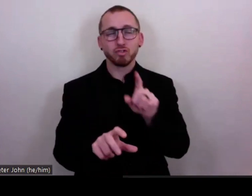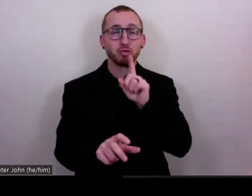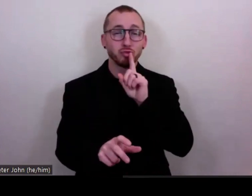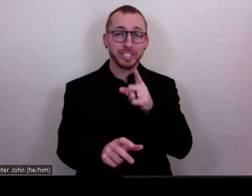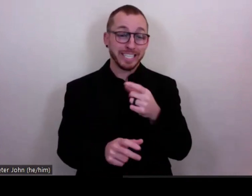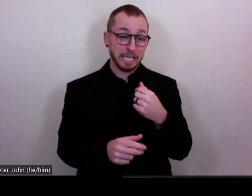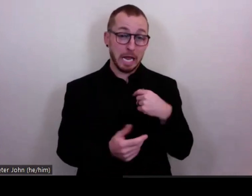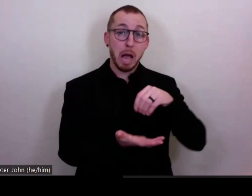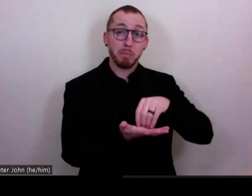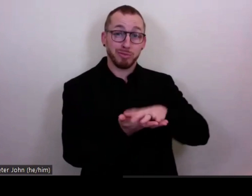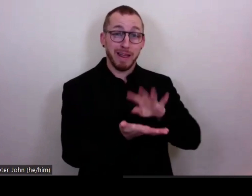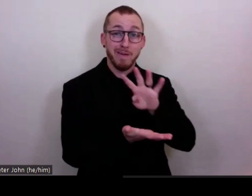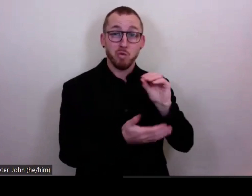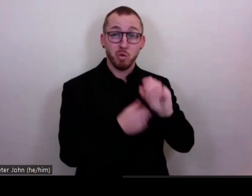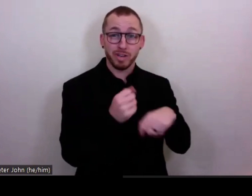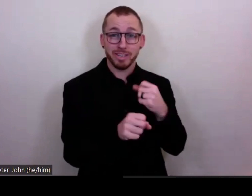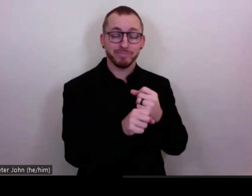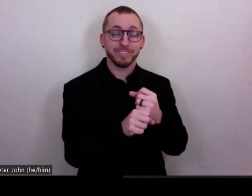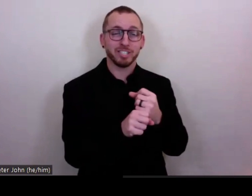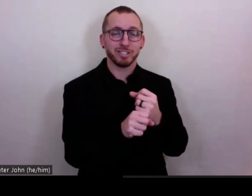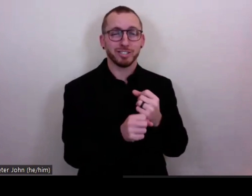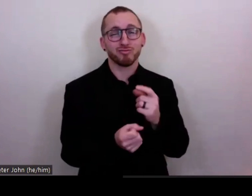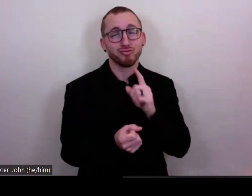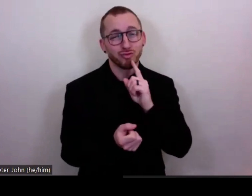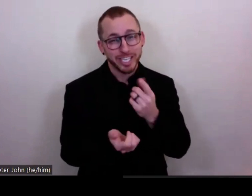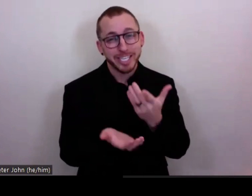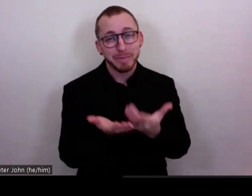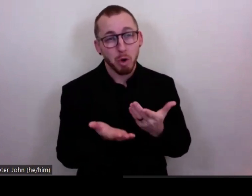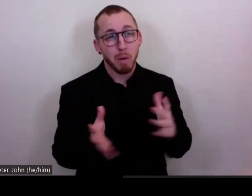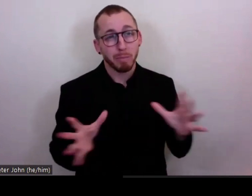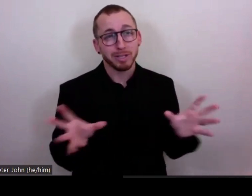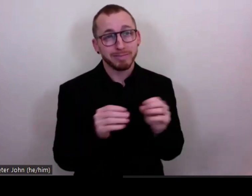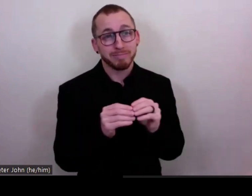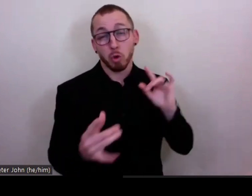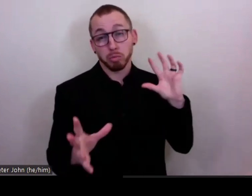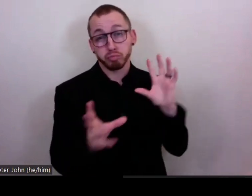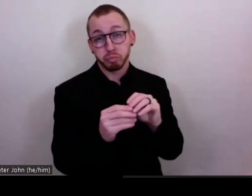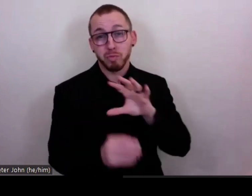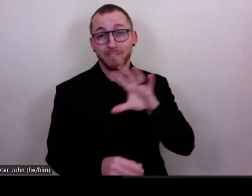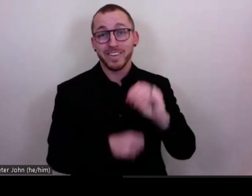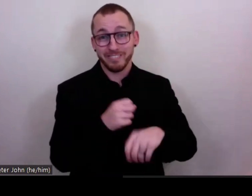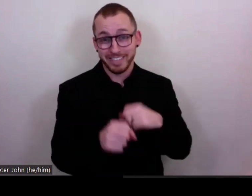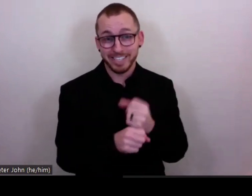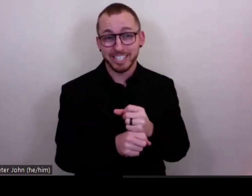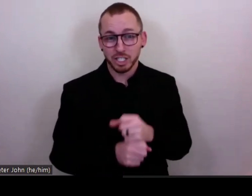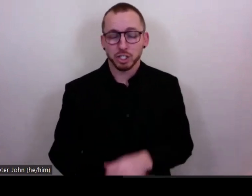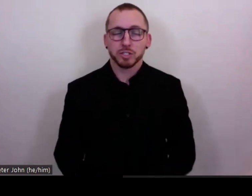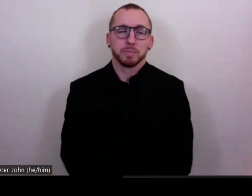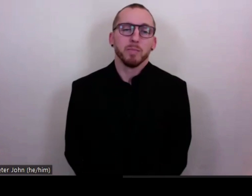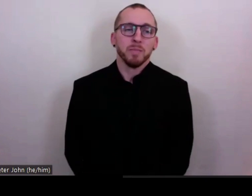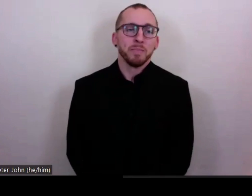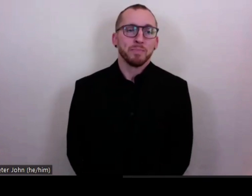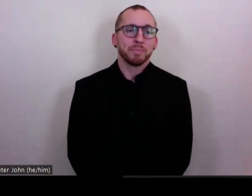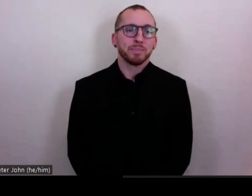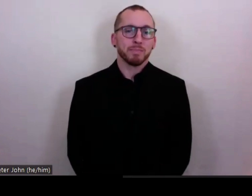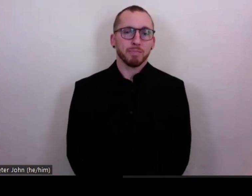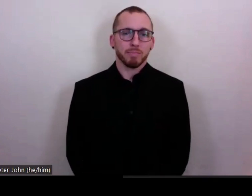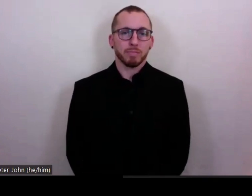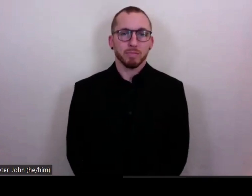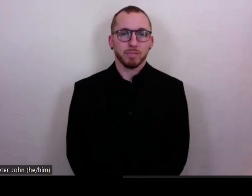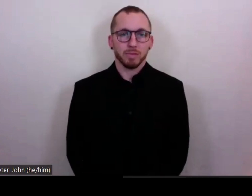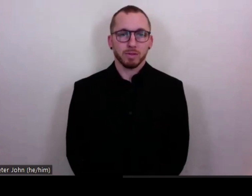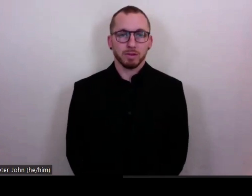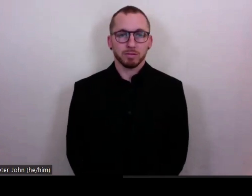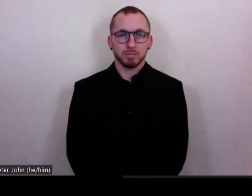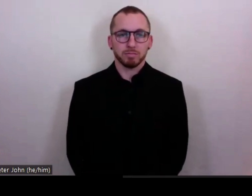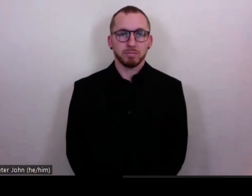I've been working. So I probably outdistanced most of you in the workforce. And I'm at the other